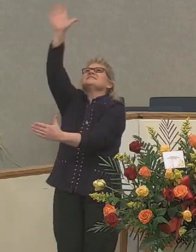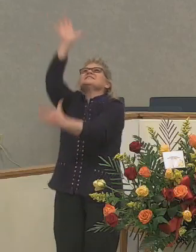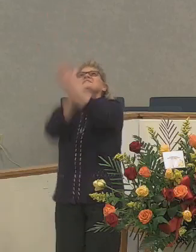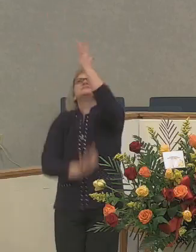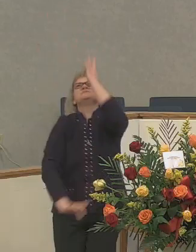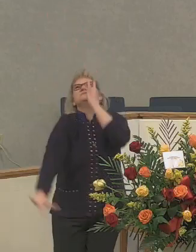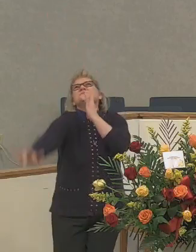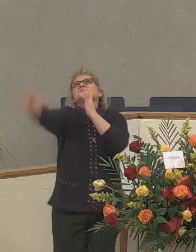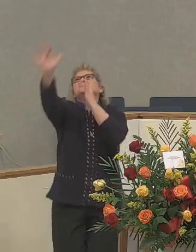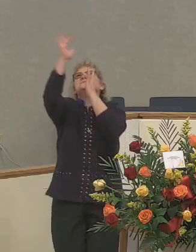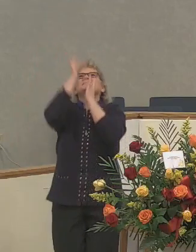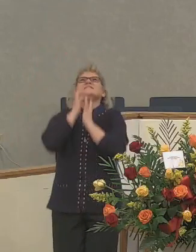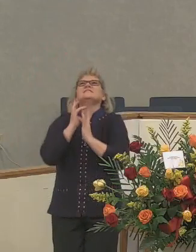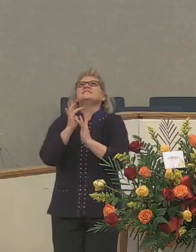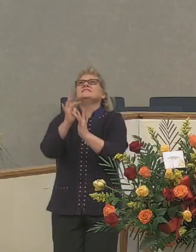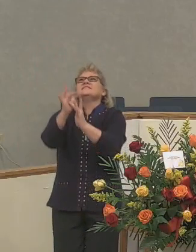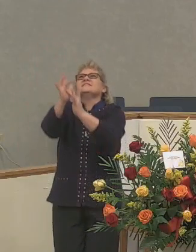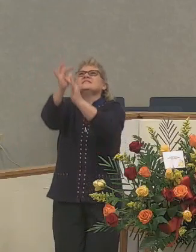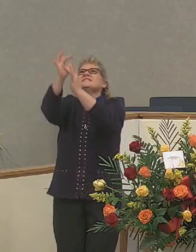Praises to